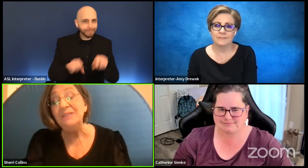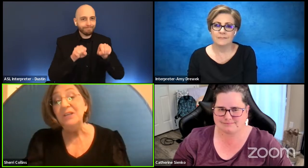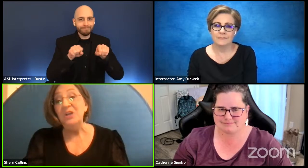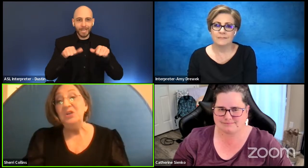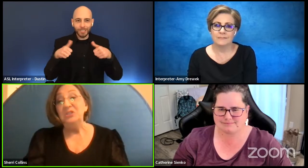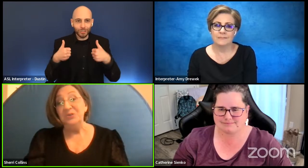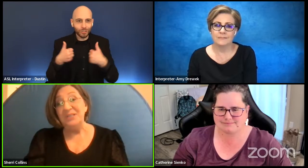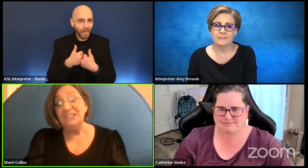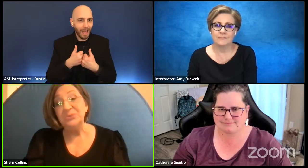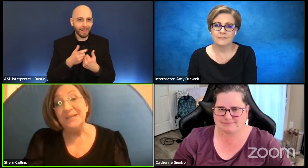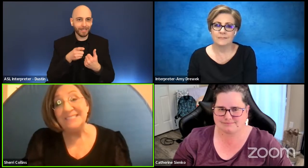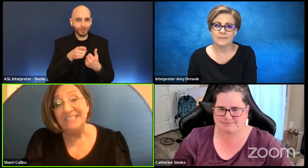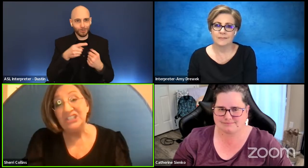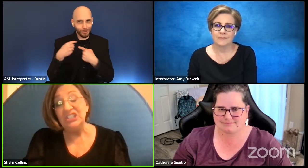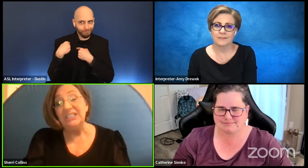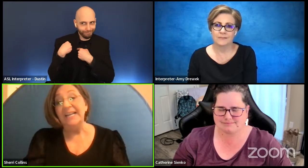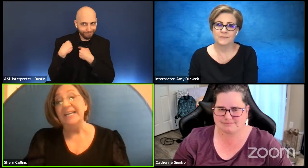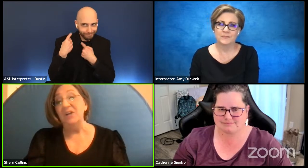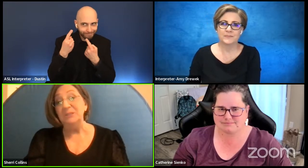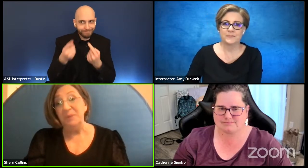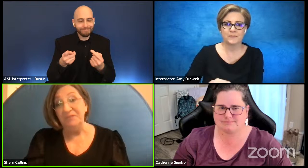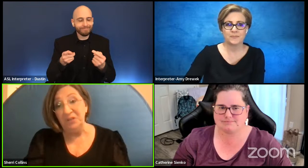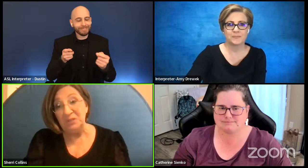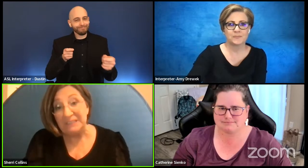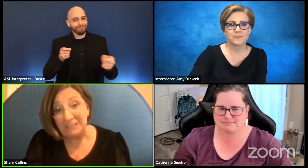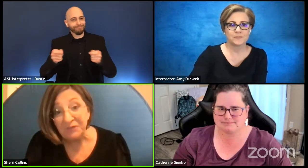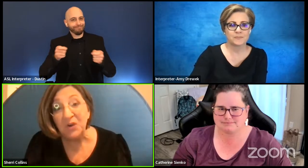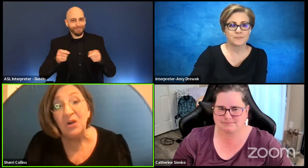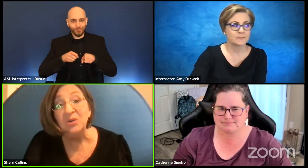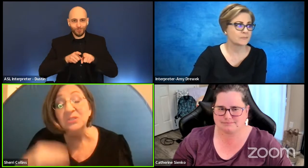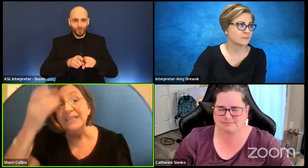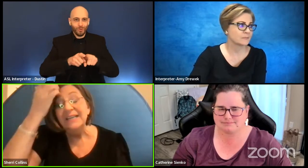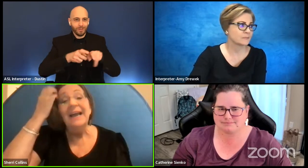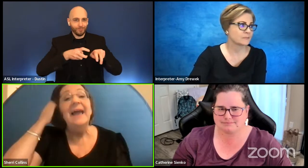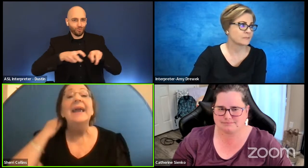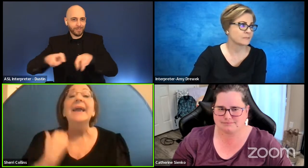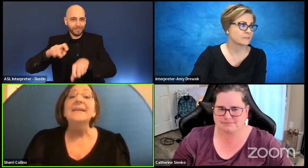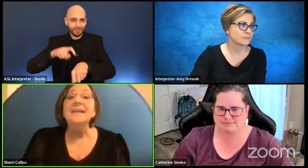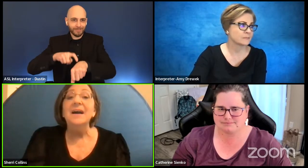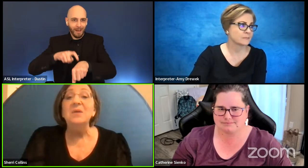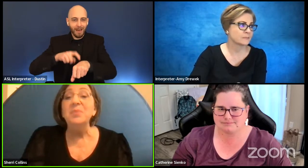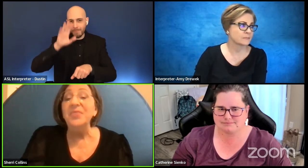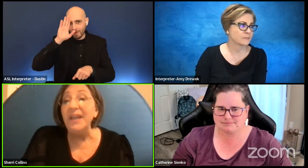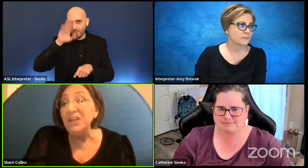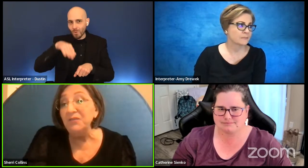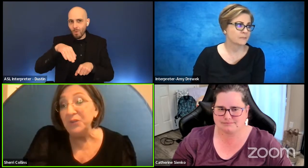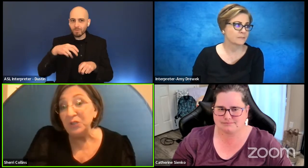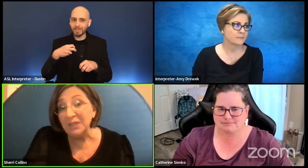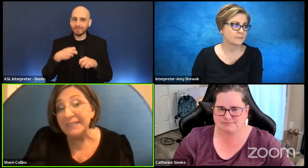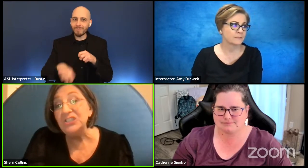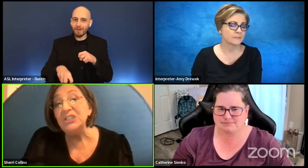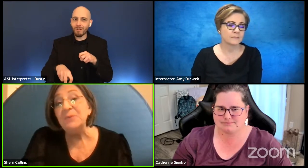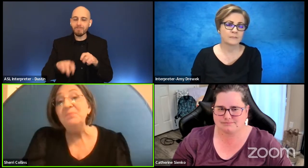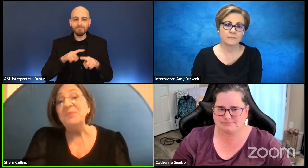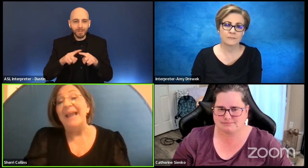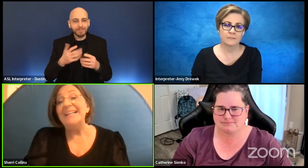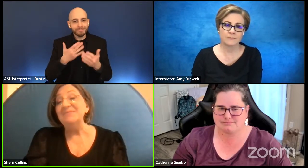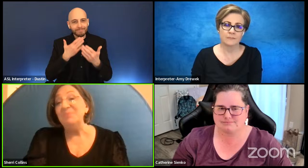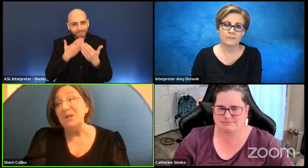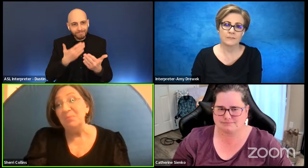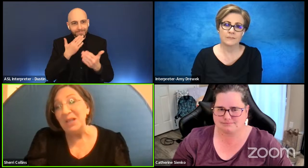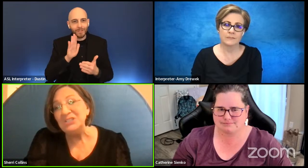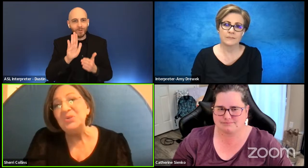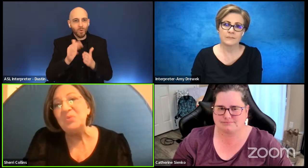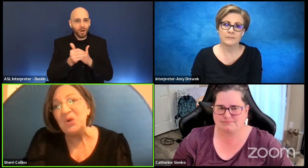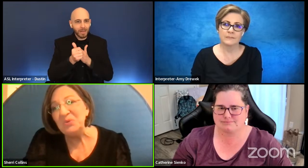dealing with during this transition. I know it's been very difficult, and but thank you for your leadership, and